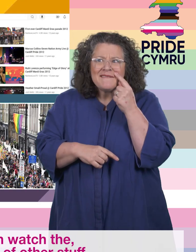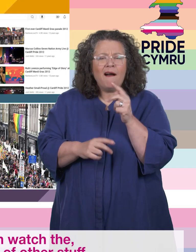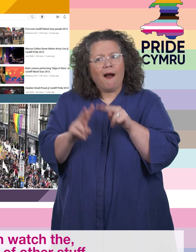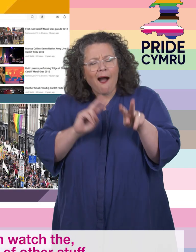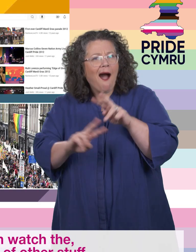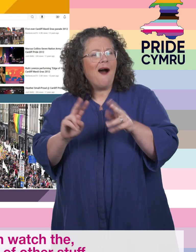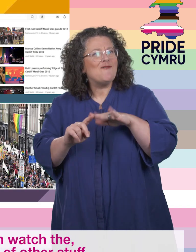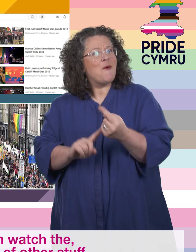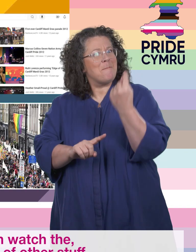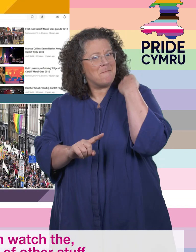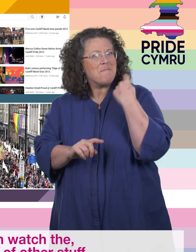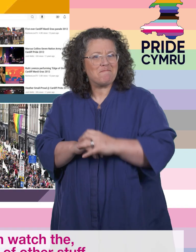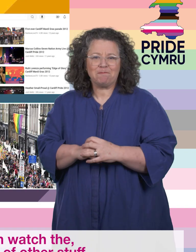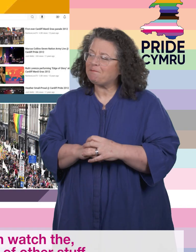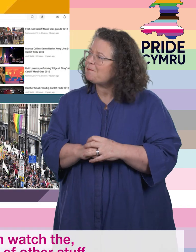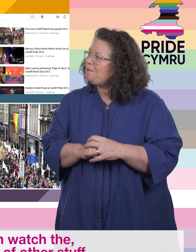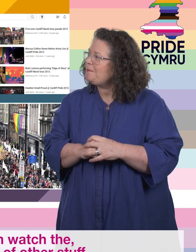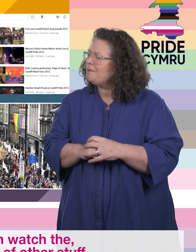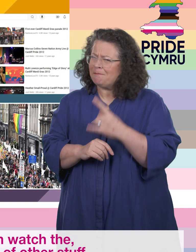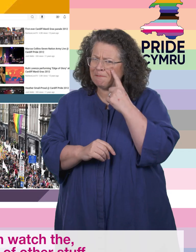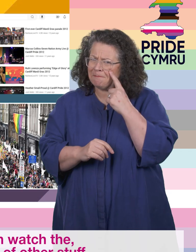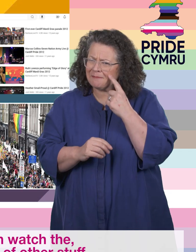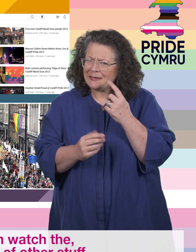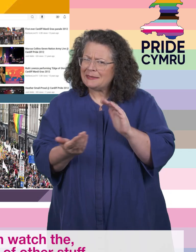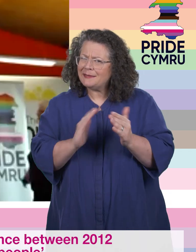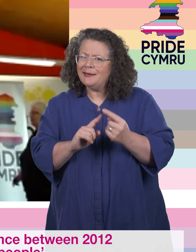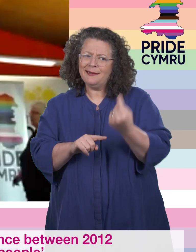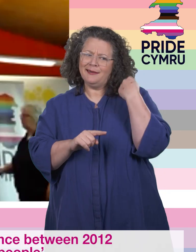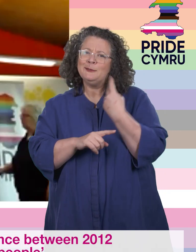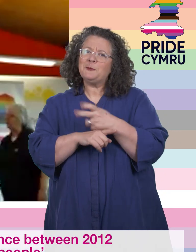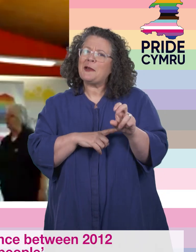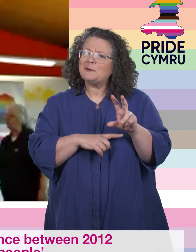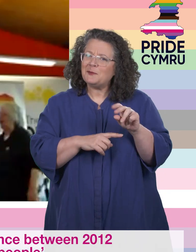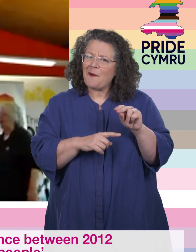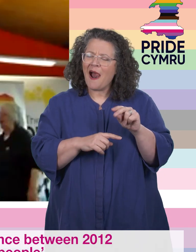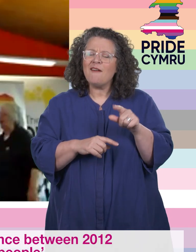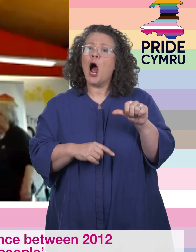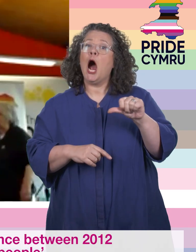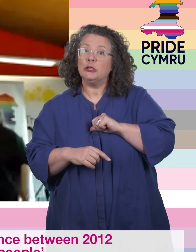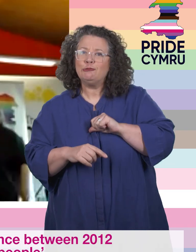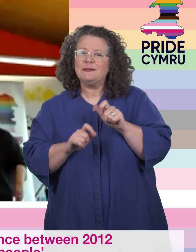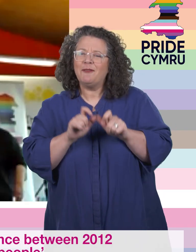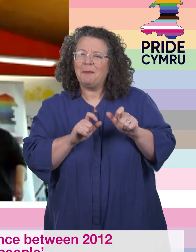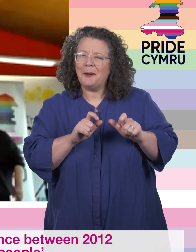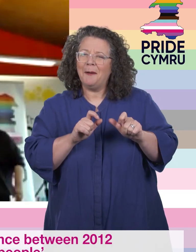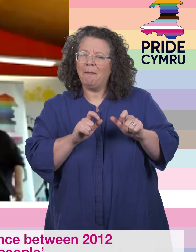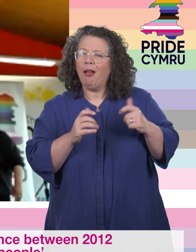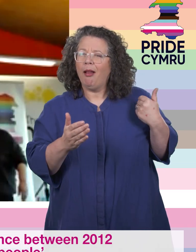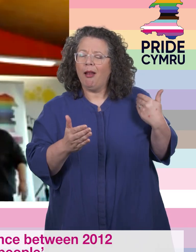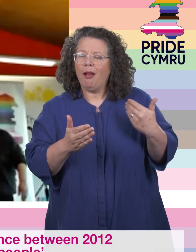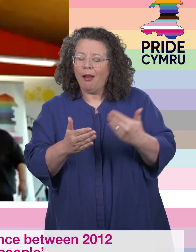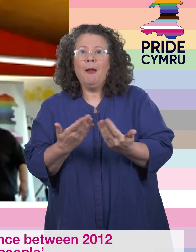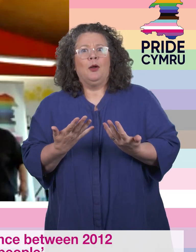the 2012 highlights and a couple of other stuff. And when you look at the difference